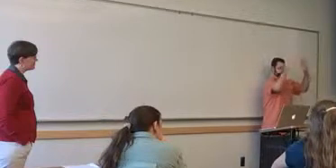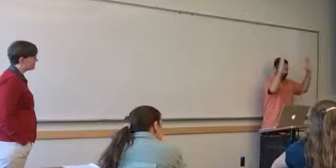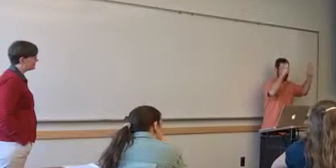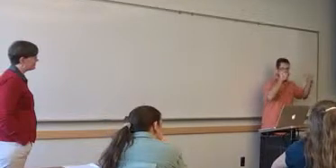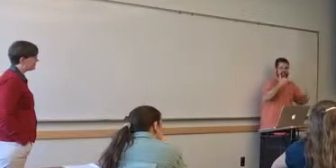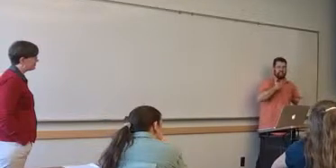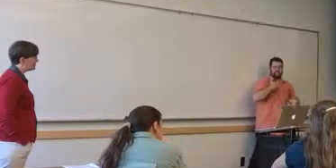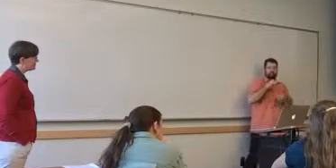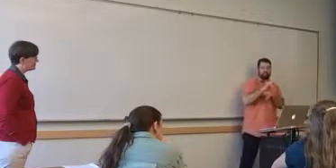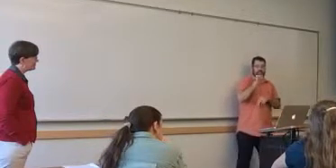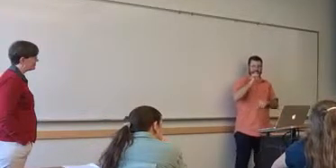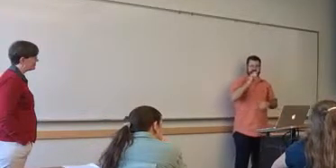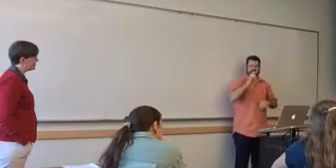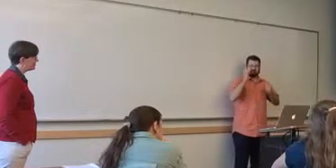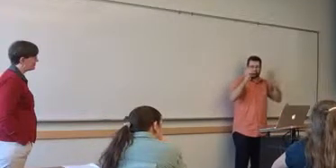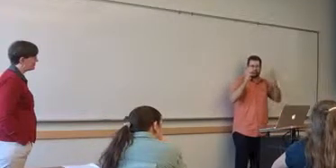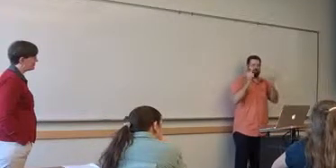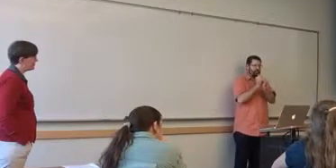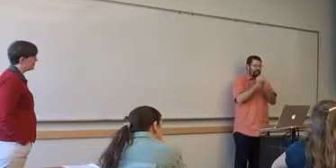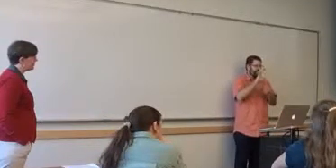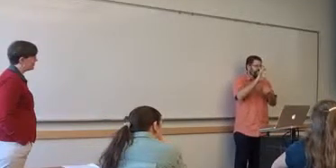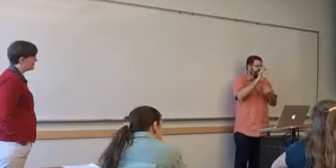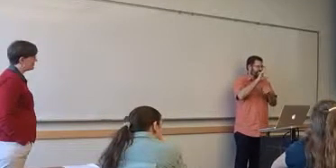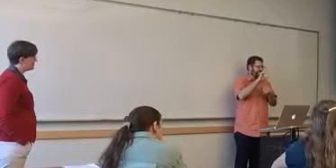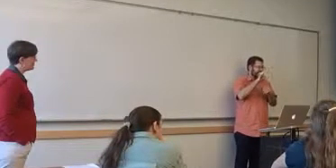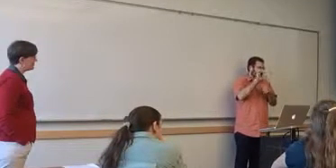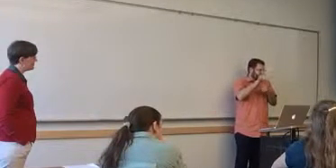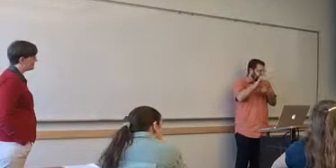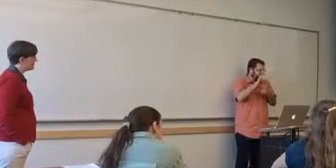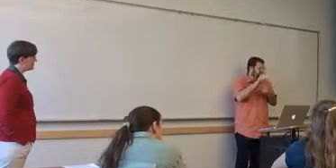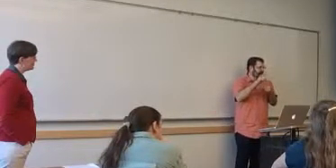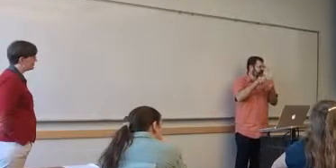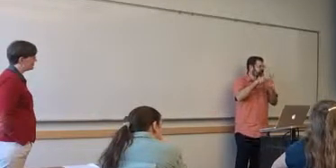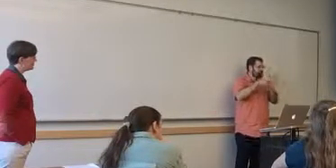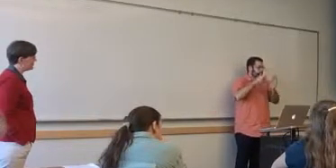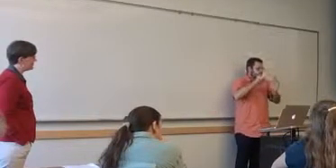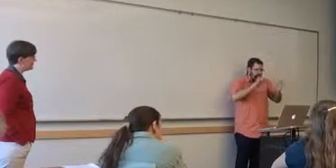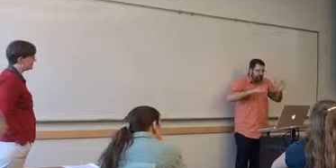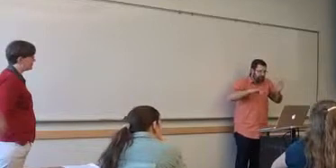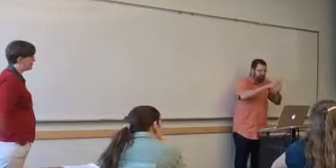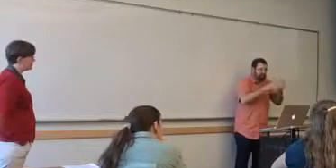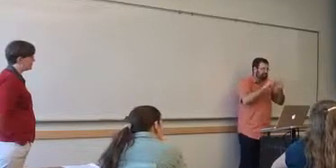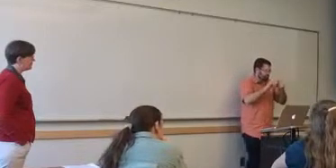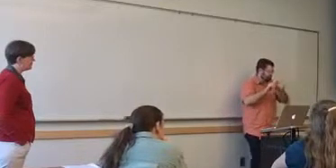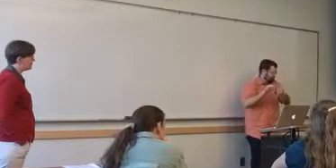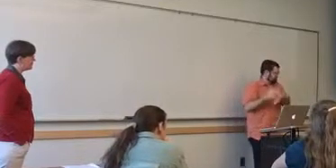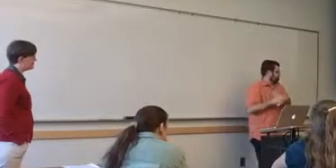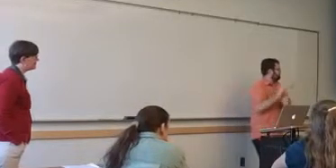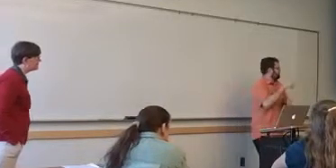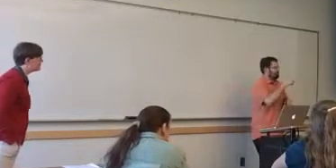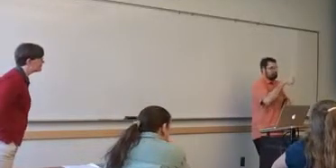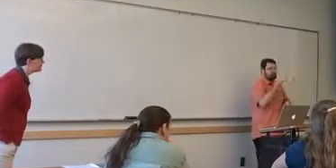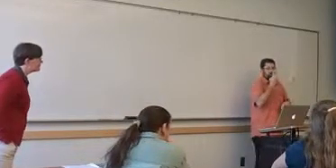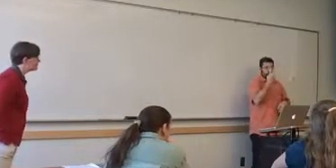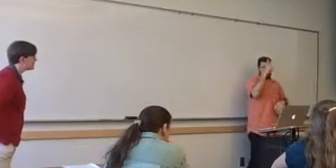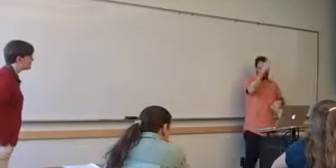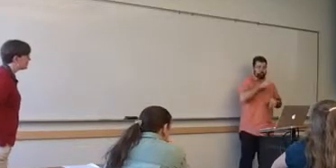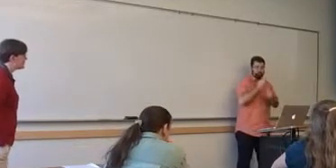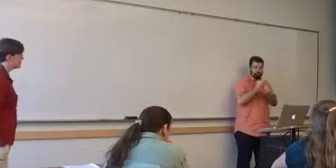So now you've got the picture there. Now if I use ASL to describe that, using those classifiers, using the space,